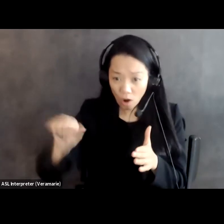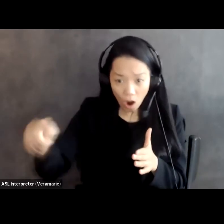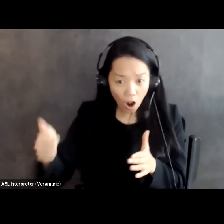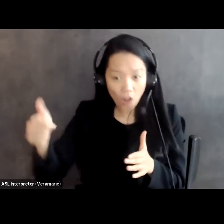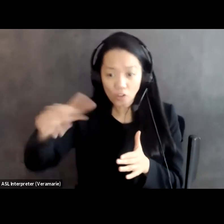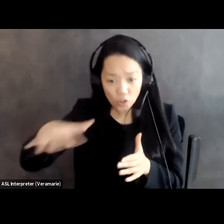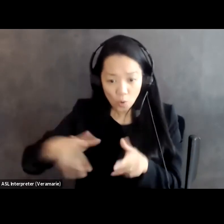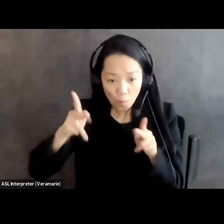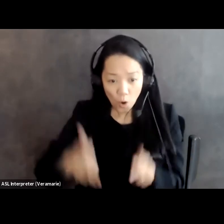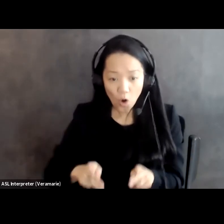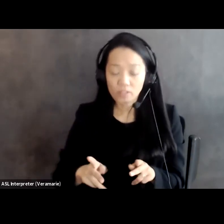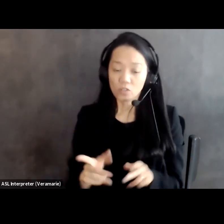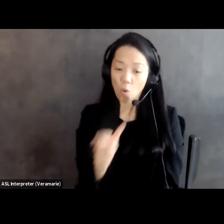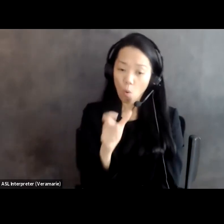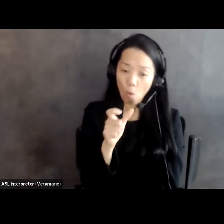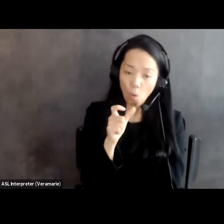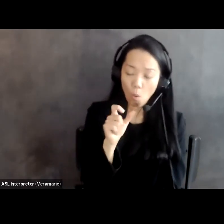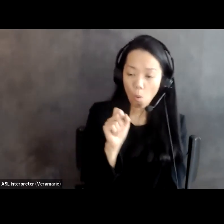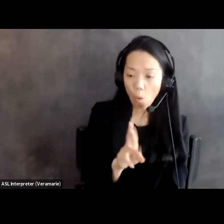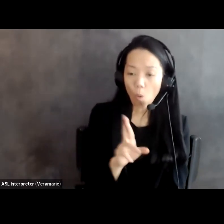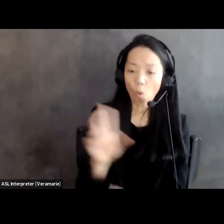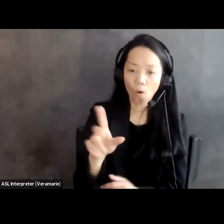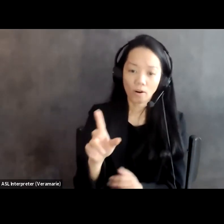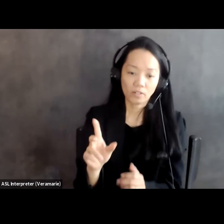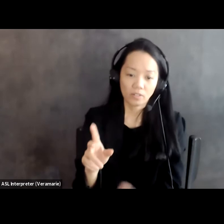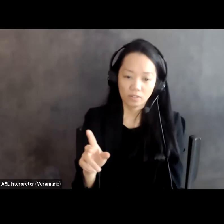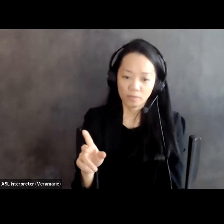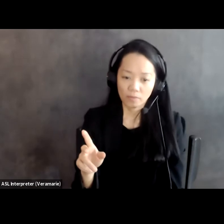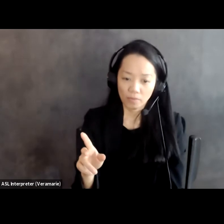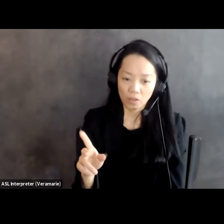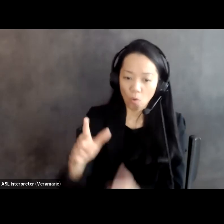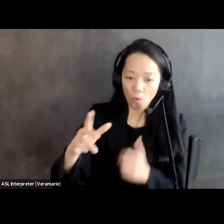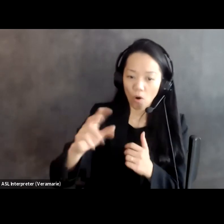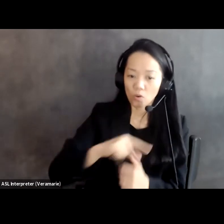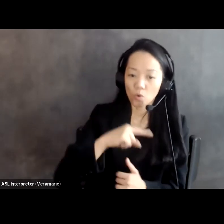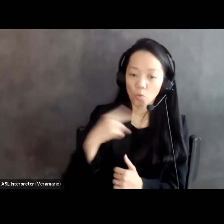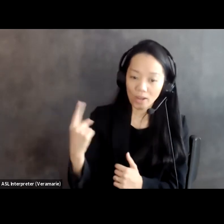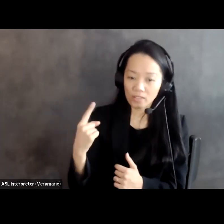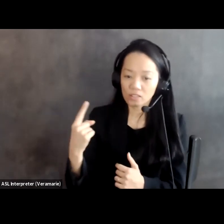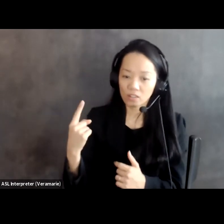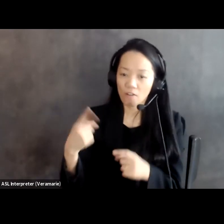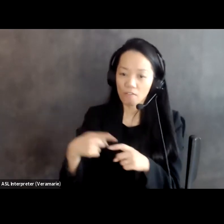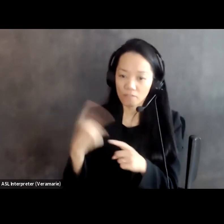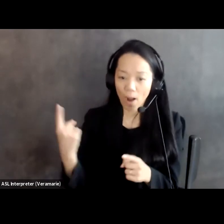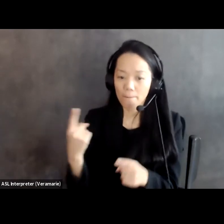or are a risk to willful flight from prosecution.